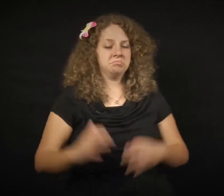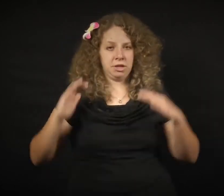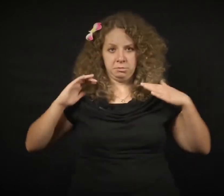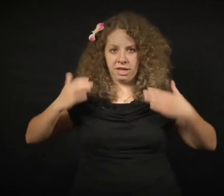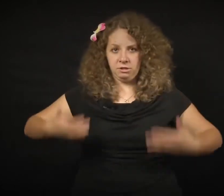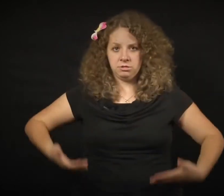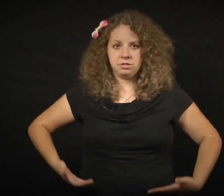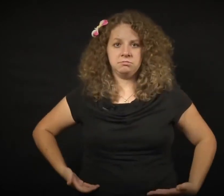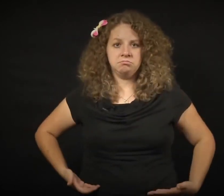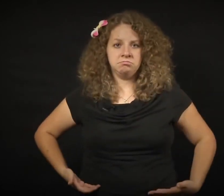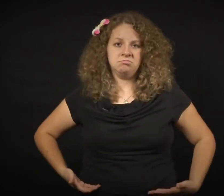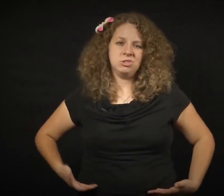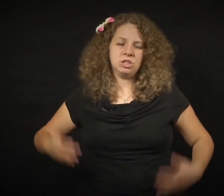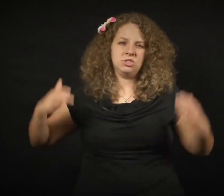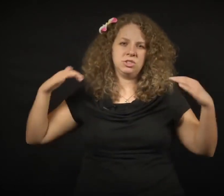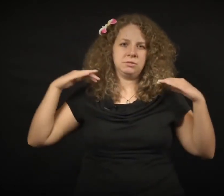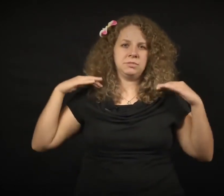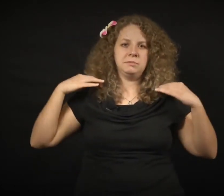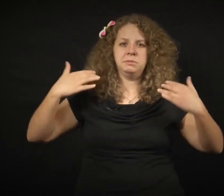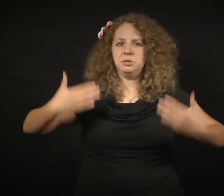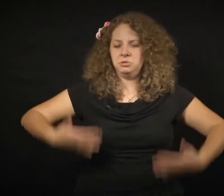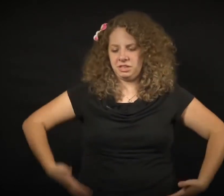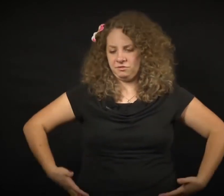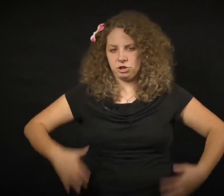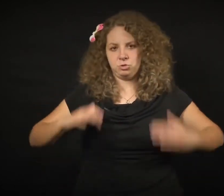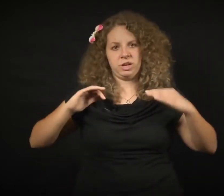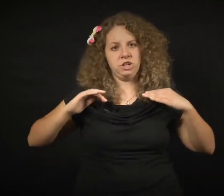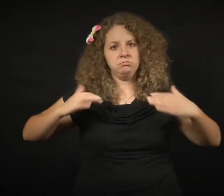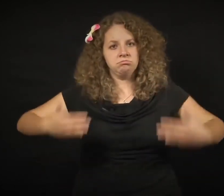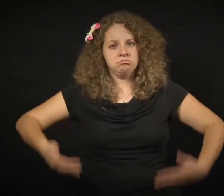A blouse. This can also sometimes be used like for sweater.